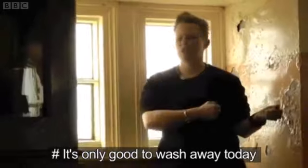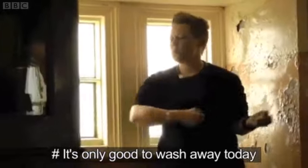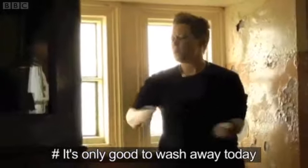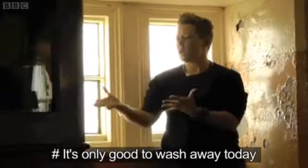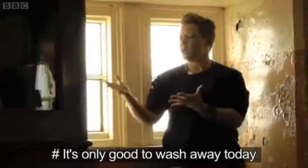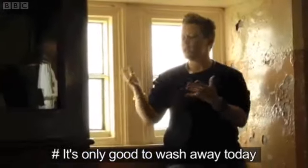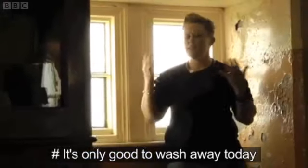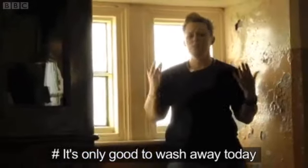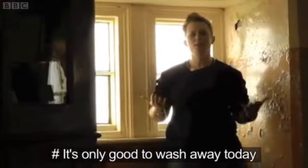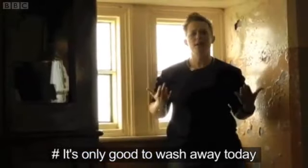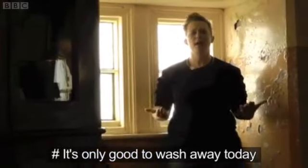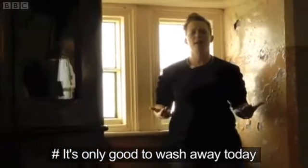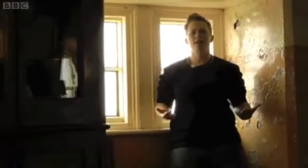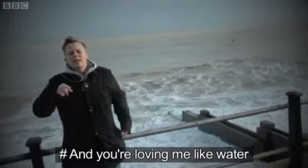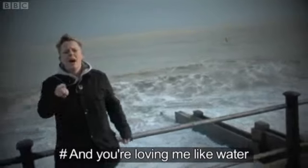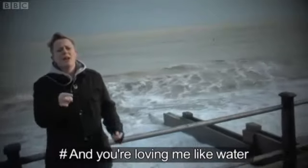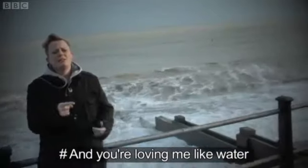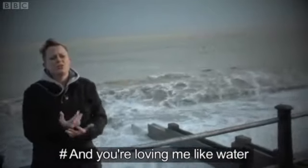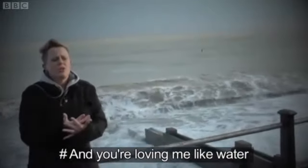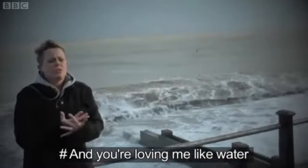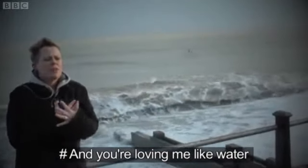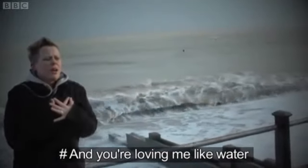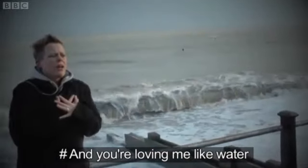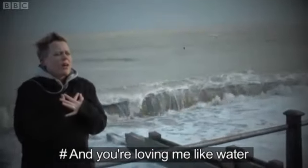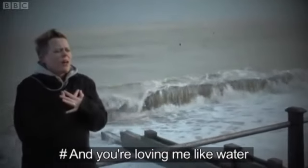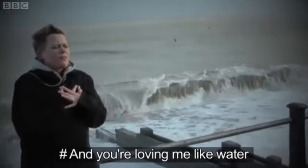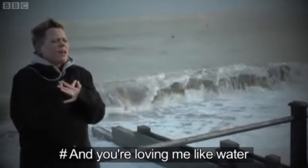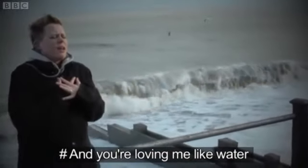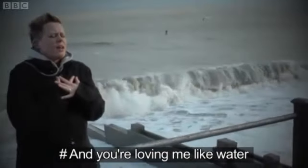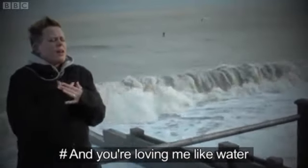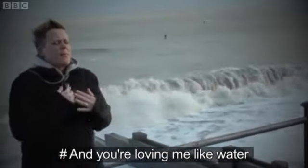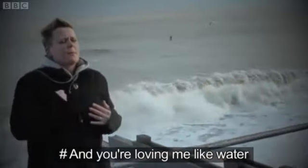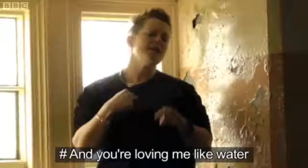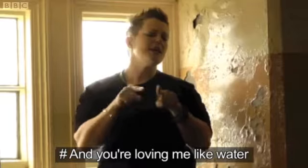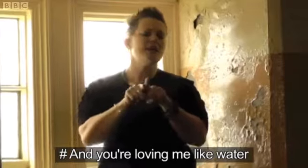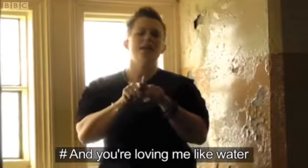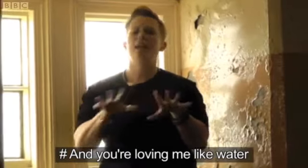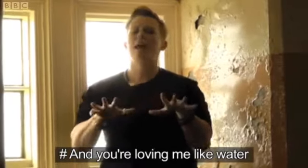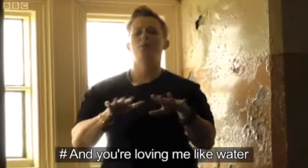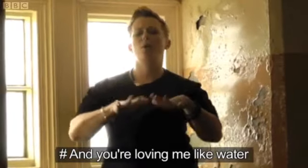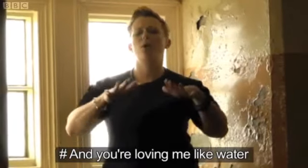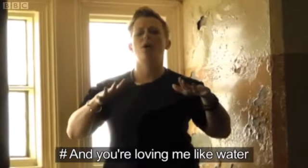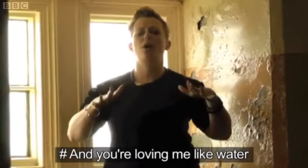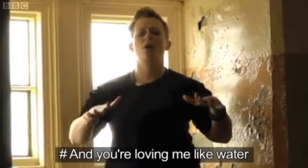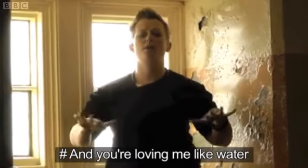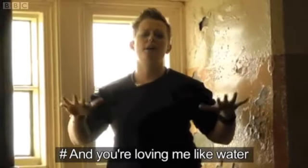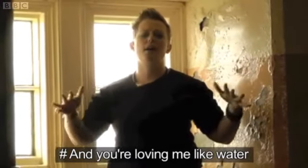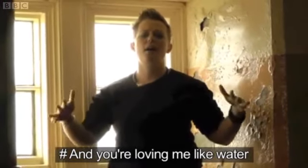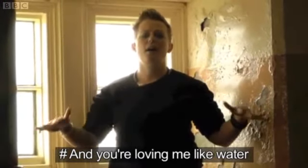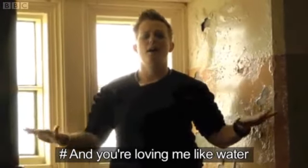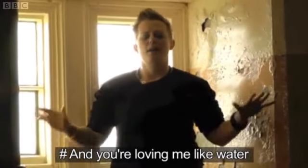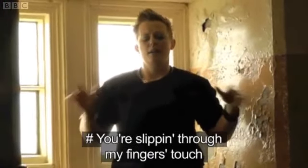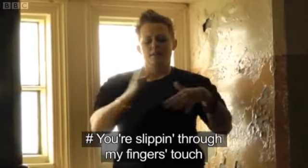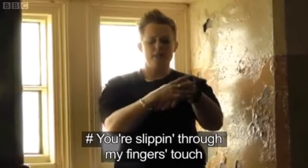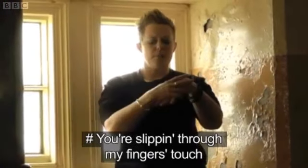away today. And you're loving me like water. You're slipping